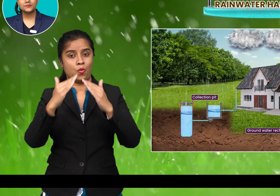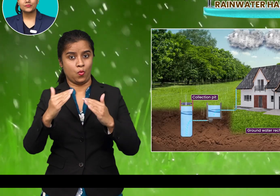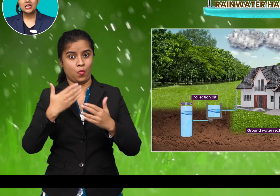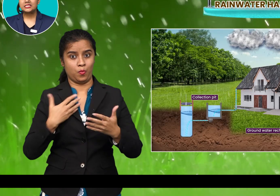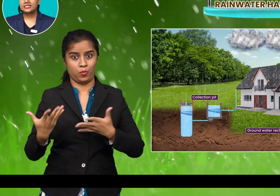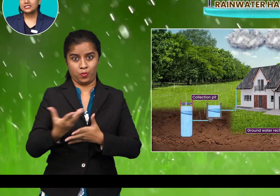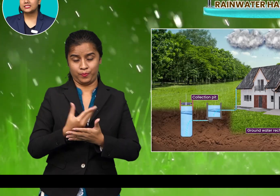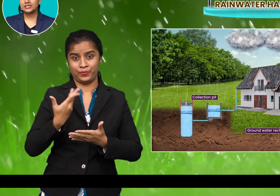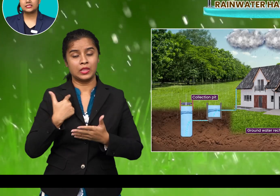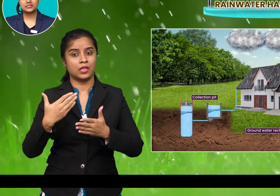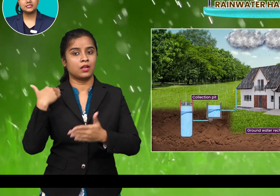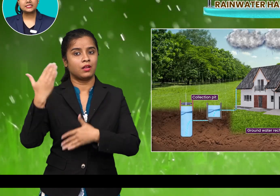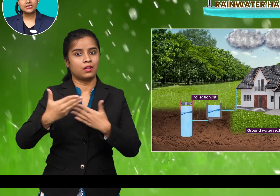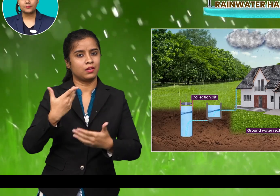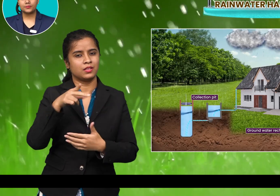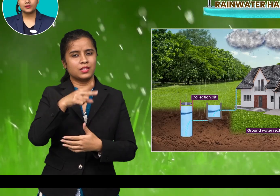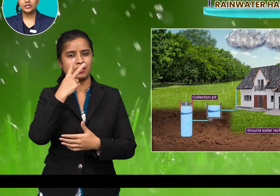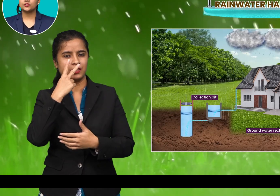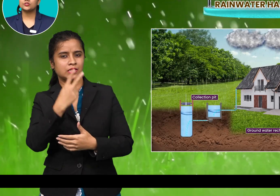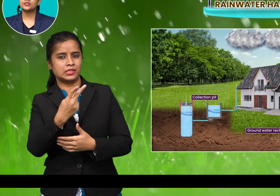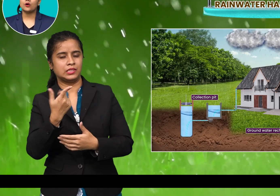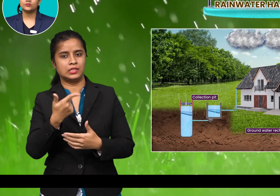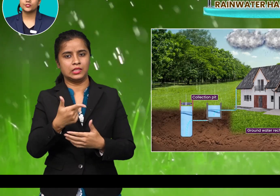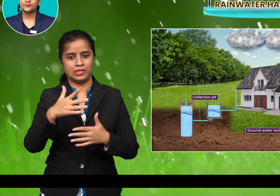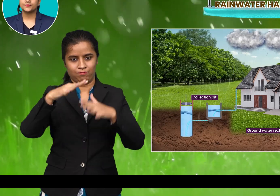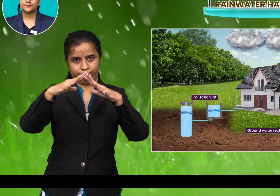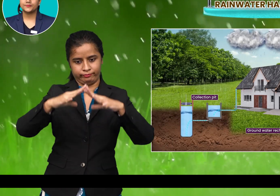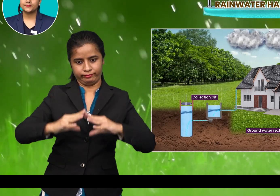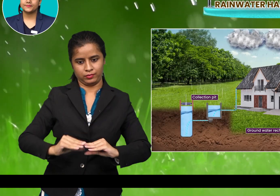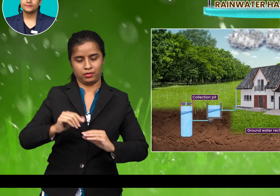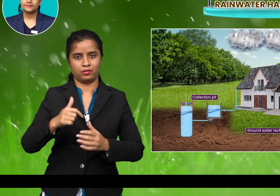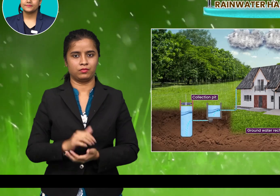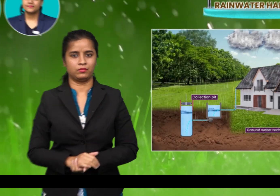homes since it doesn't seep into the ground.